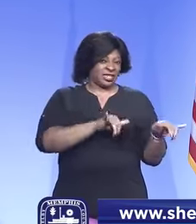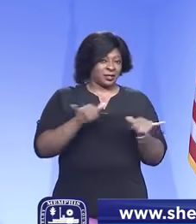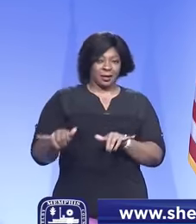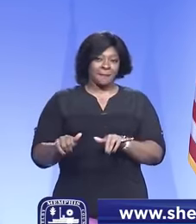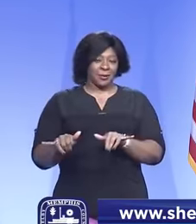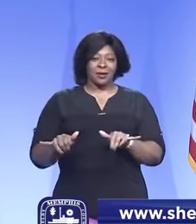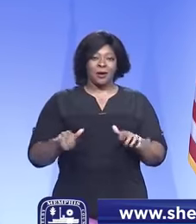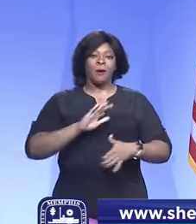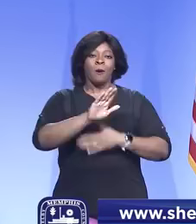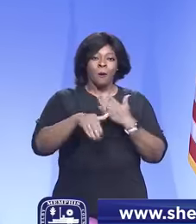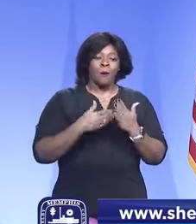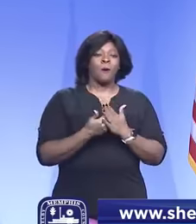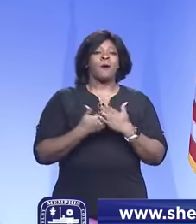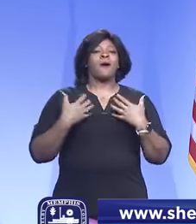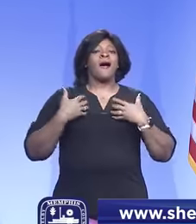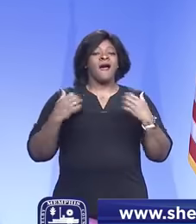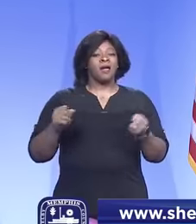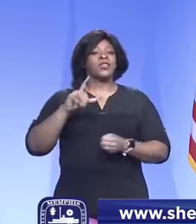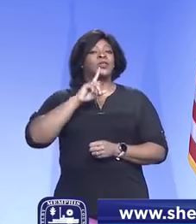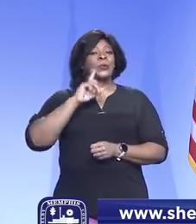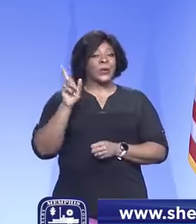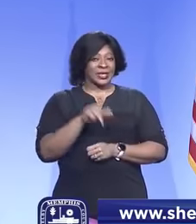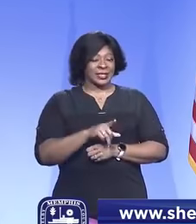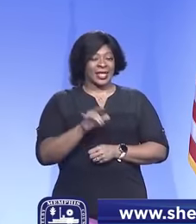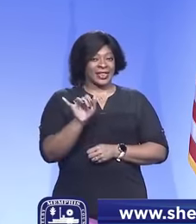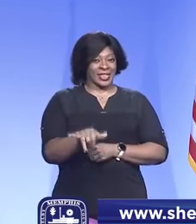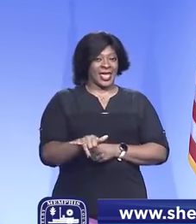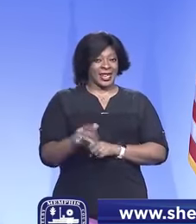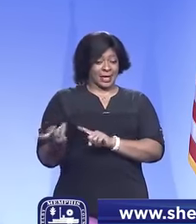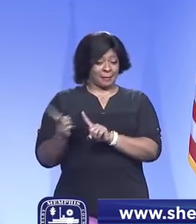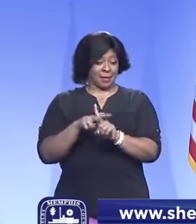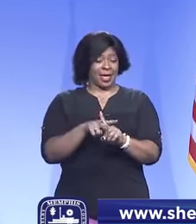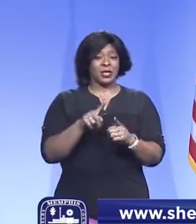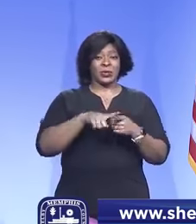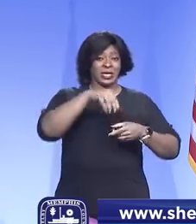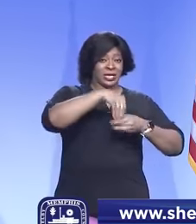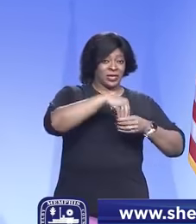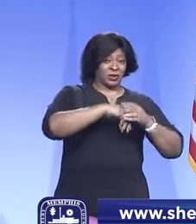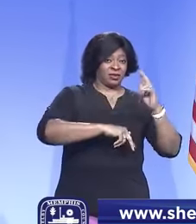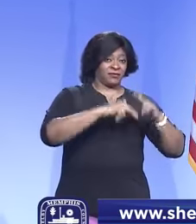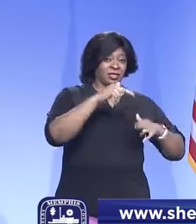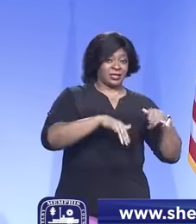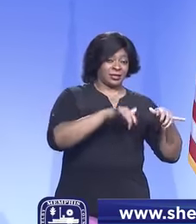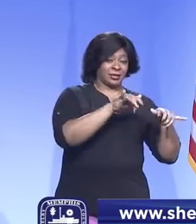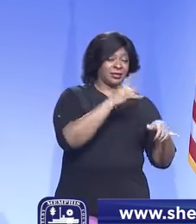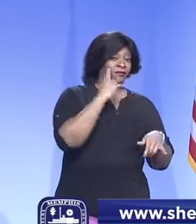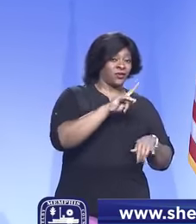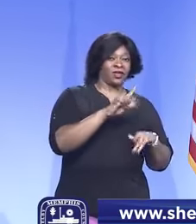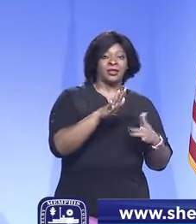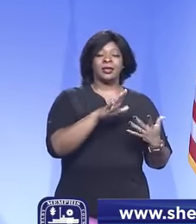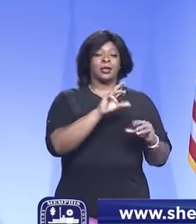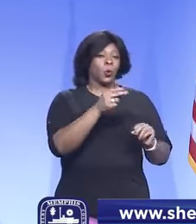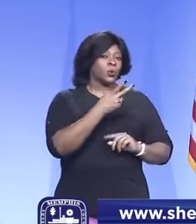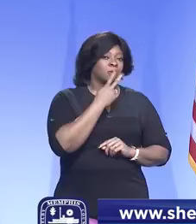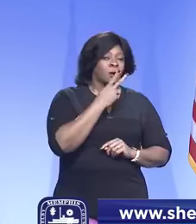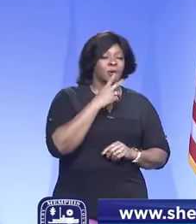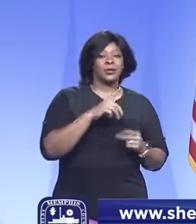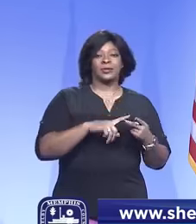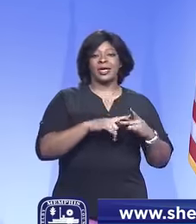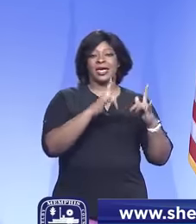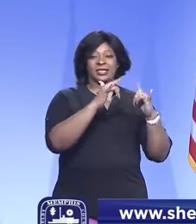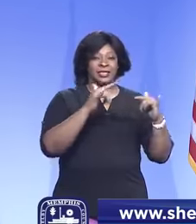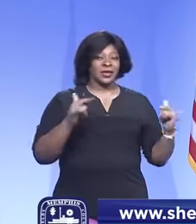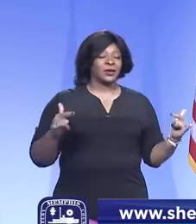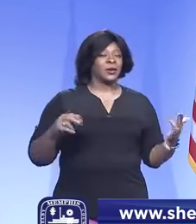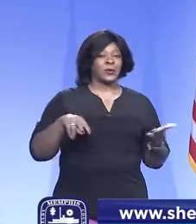And all of the health directives that applies to indoor facilities, such as not smoking,